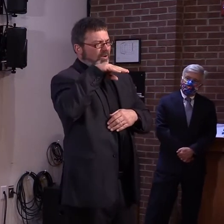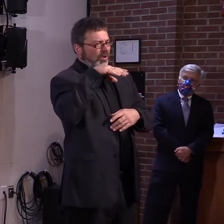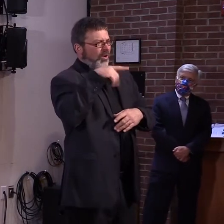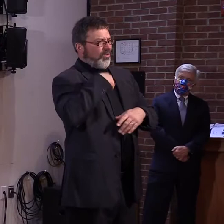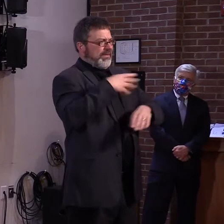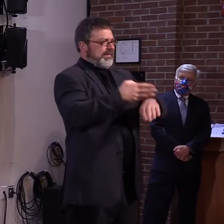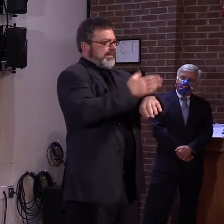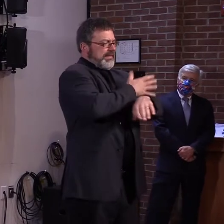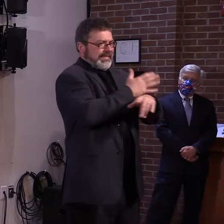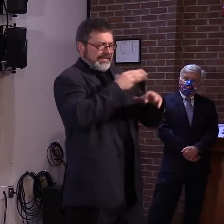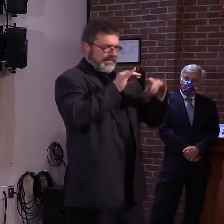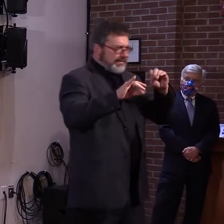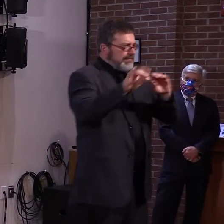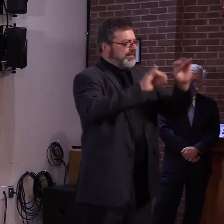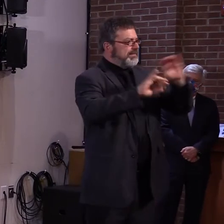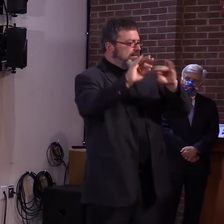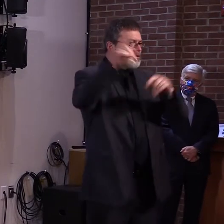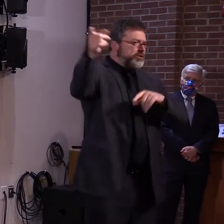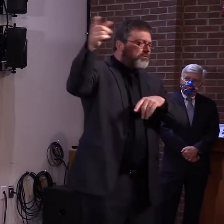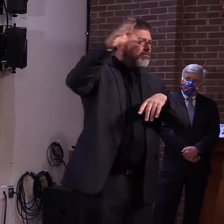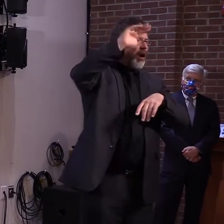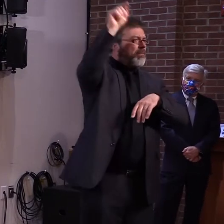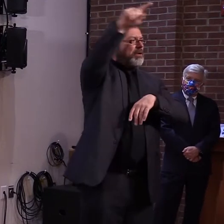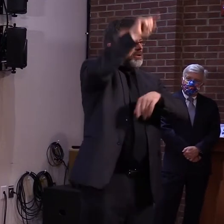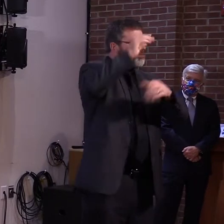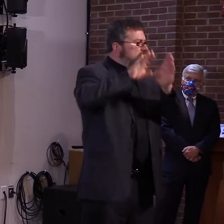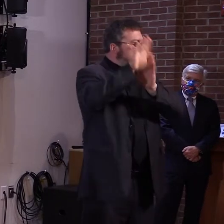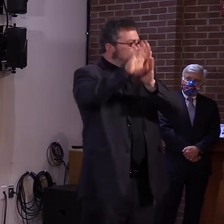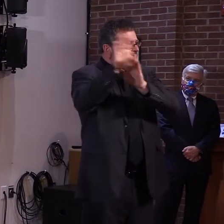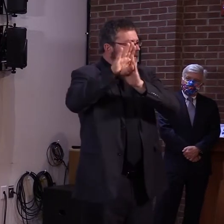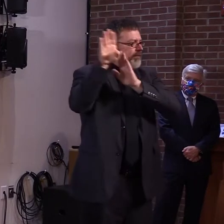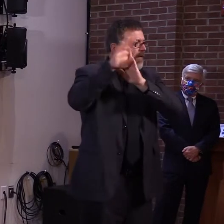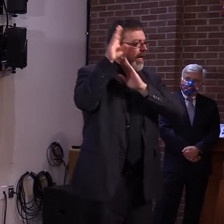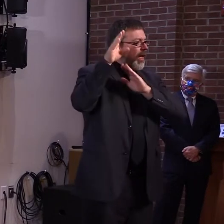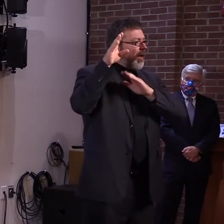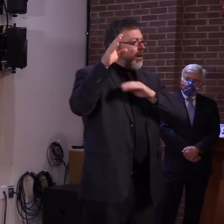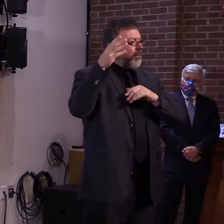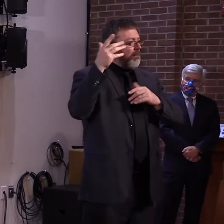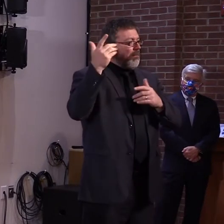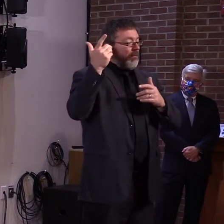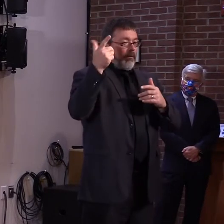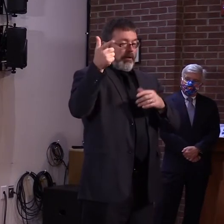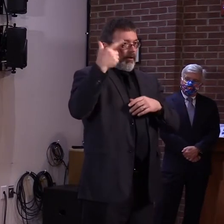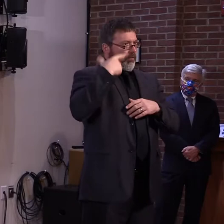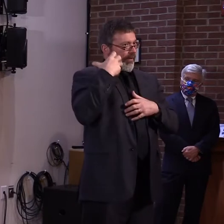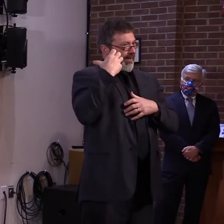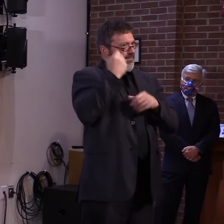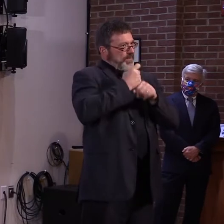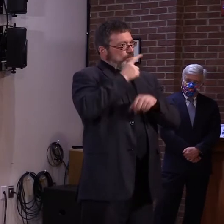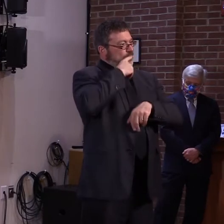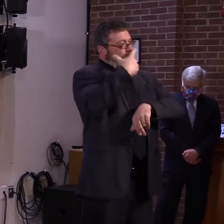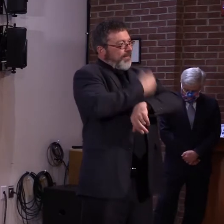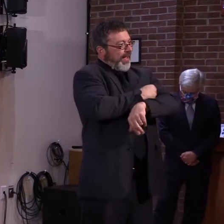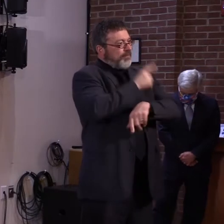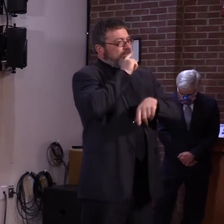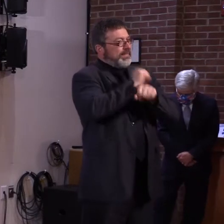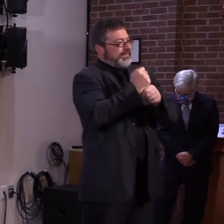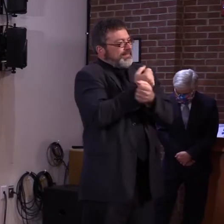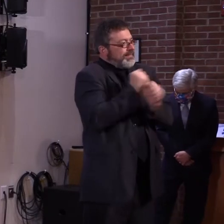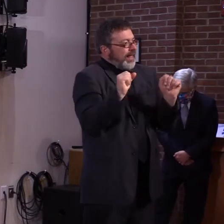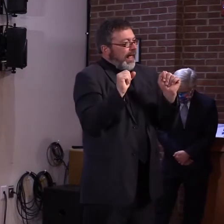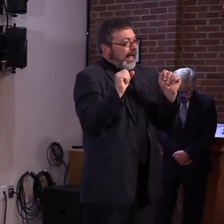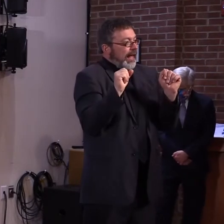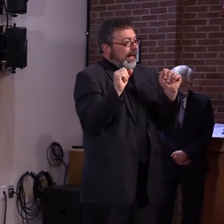does come to be and it's safe to distribute, that we're prepared for that. And so we've been working at